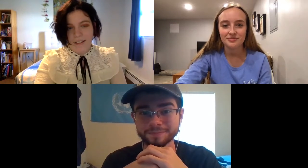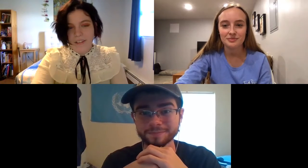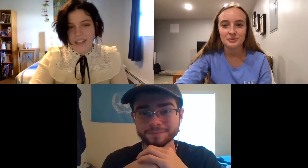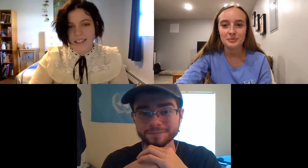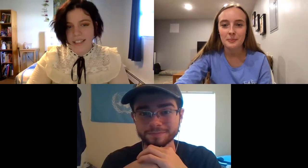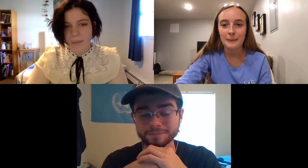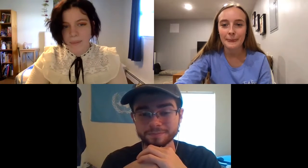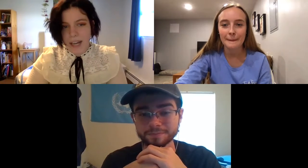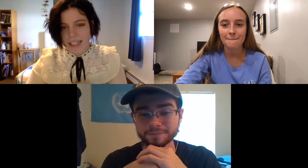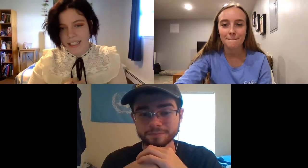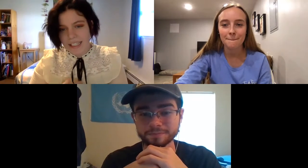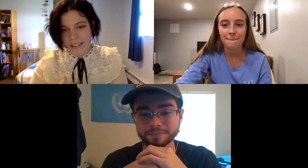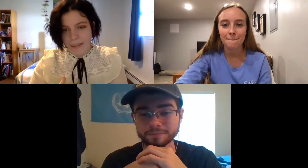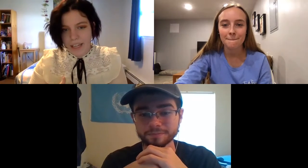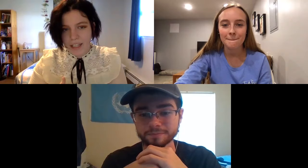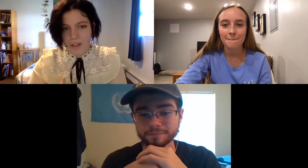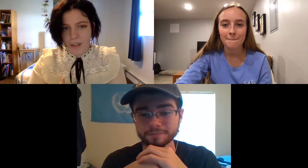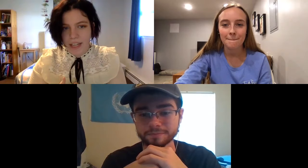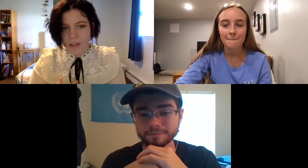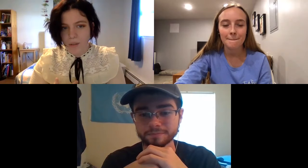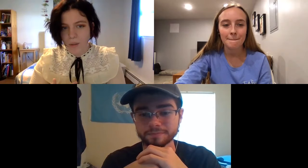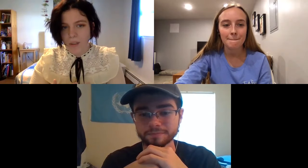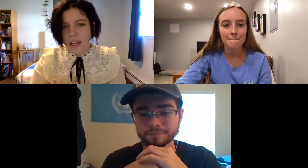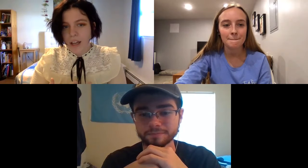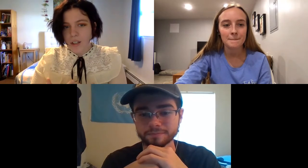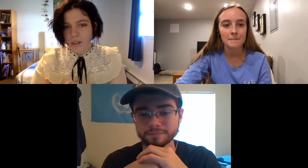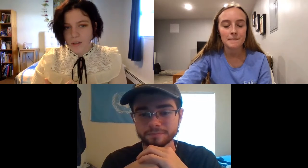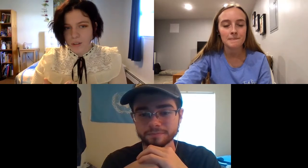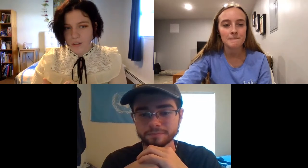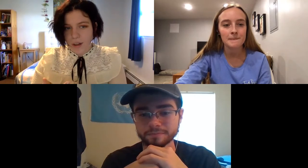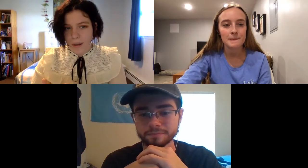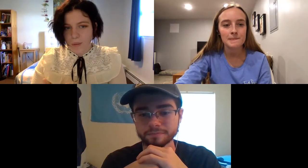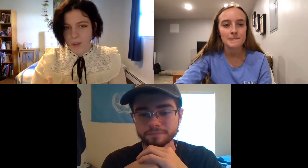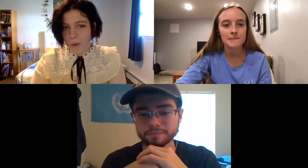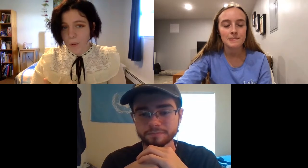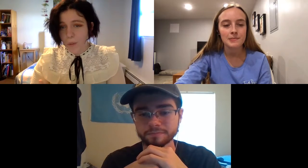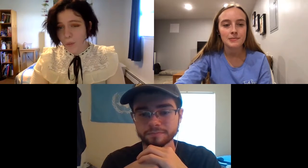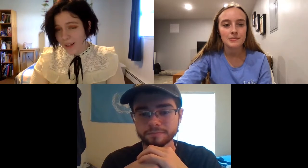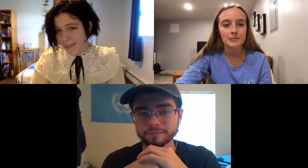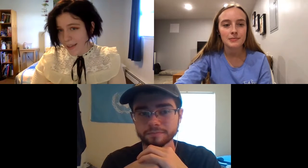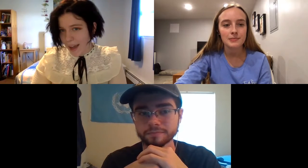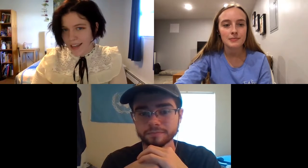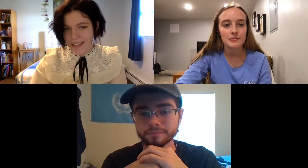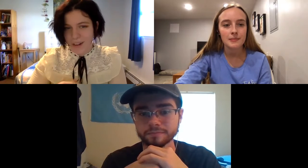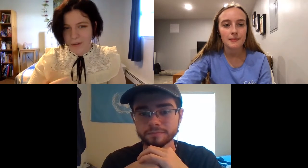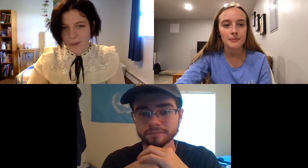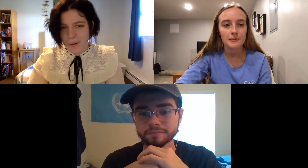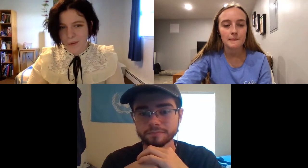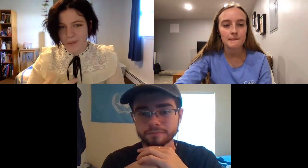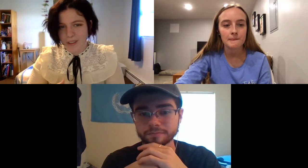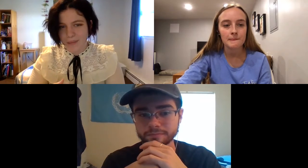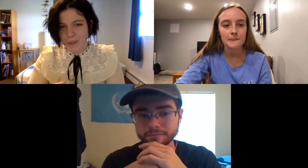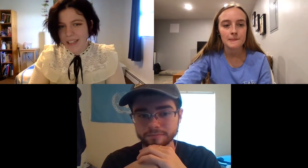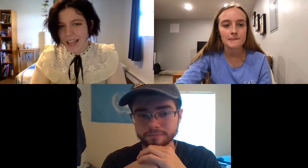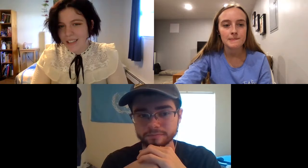Another thing to keep in mind is making sure that you don't show one sign and also